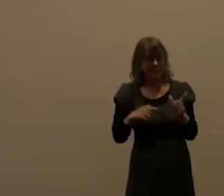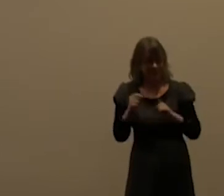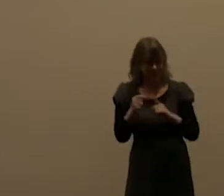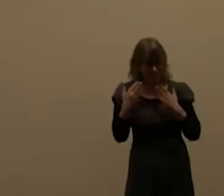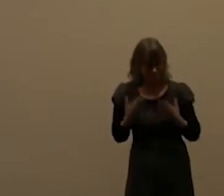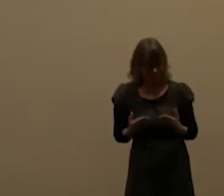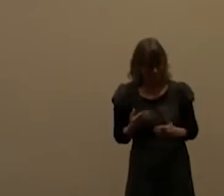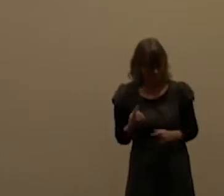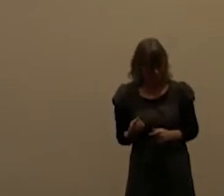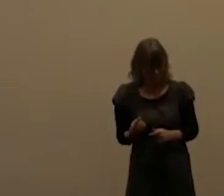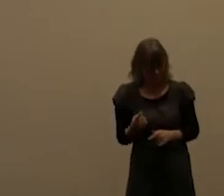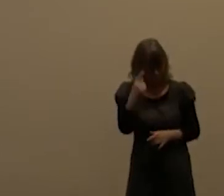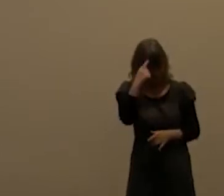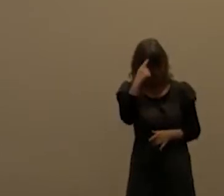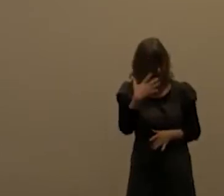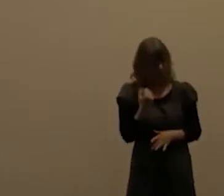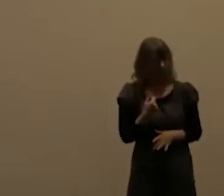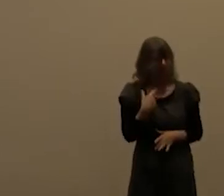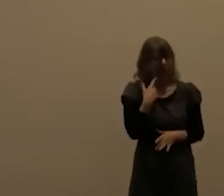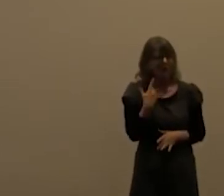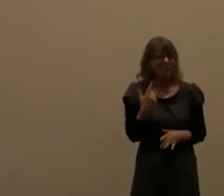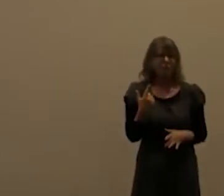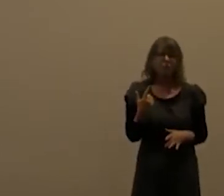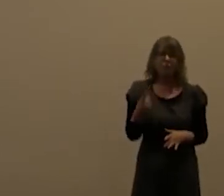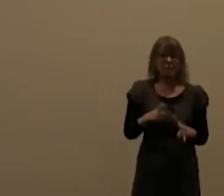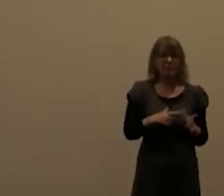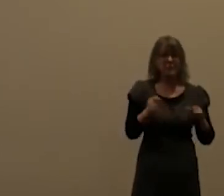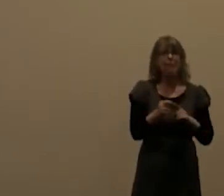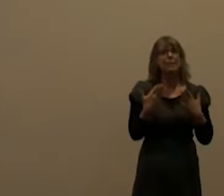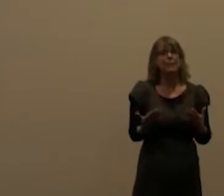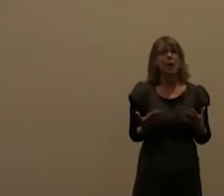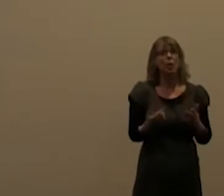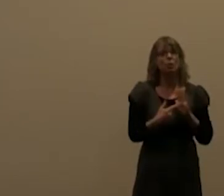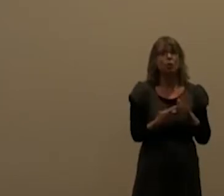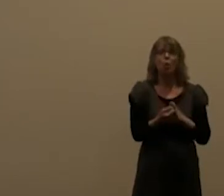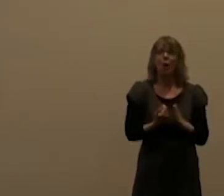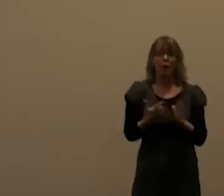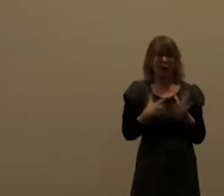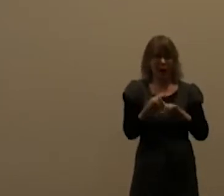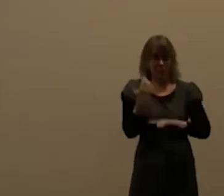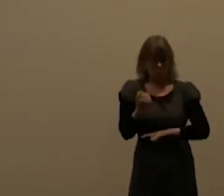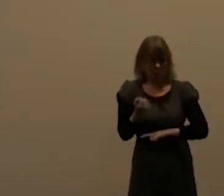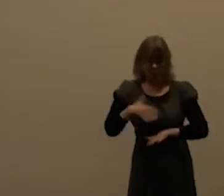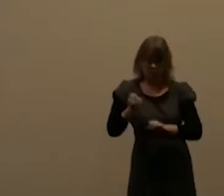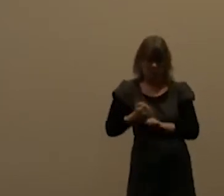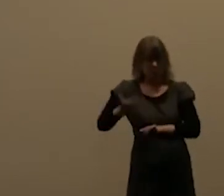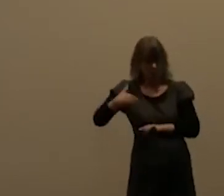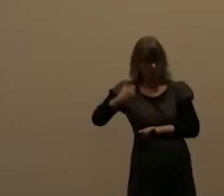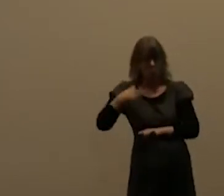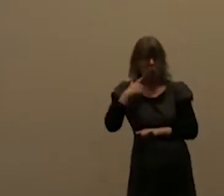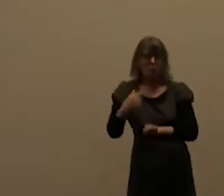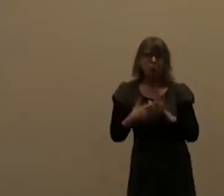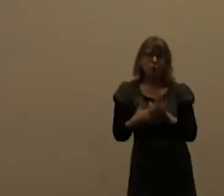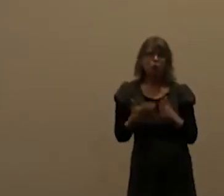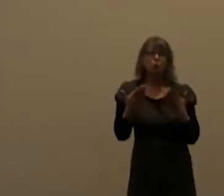And I believe, actually, it's in the Power Apps portal. So this app, so let me show you how to take an existing app that you built